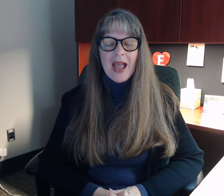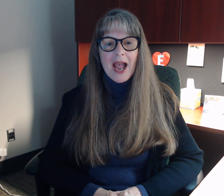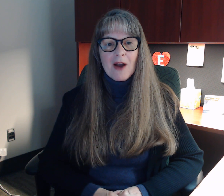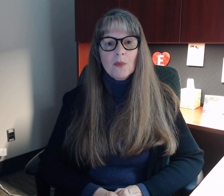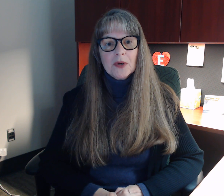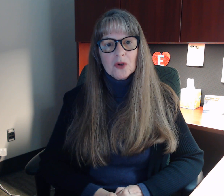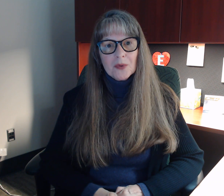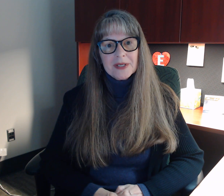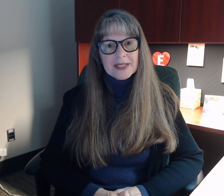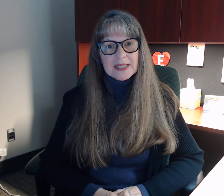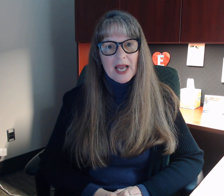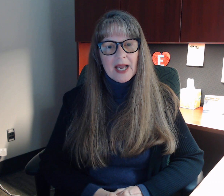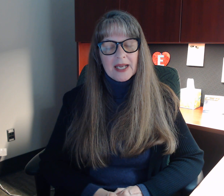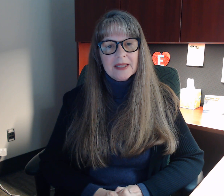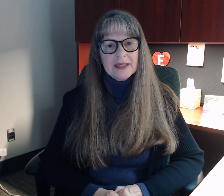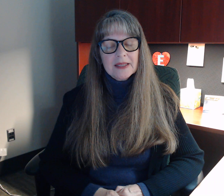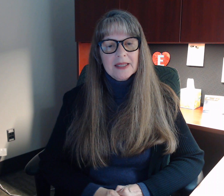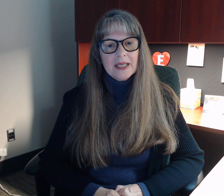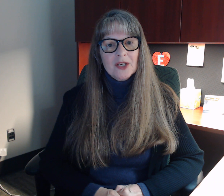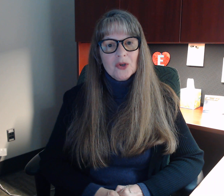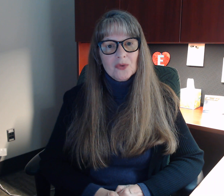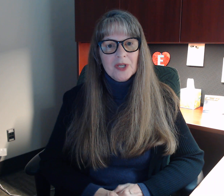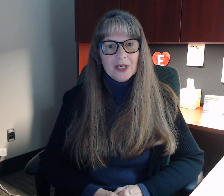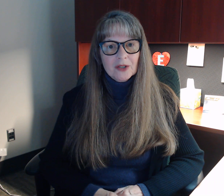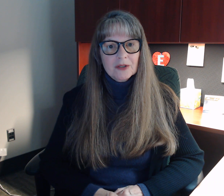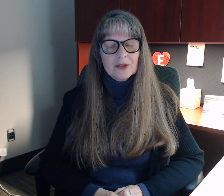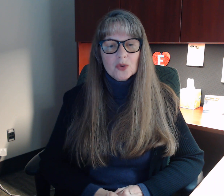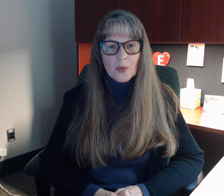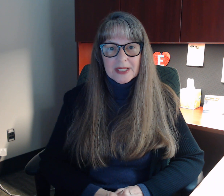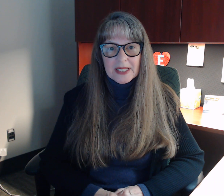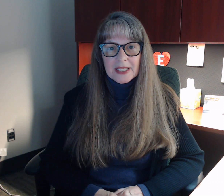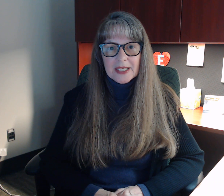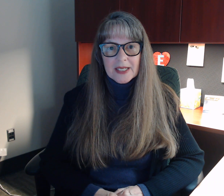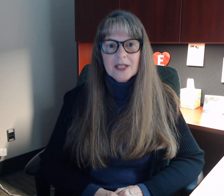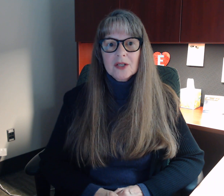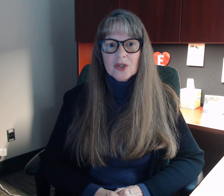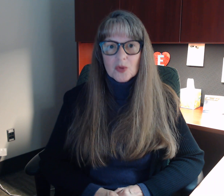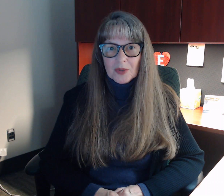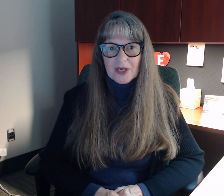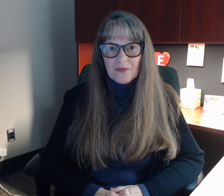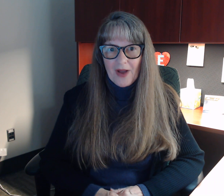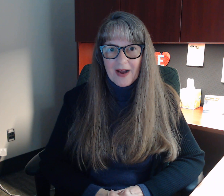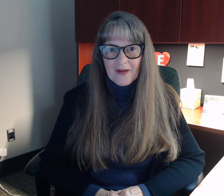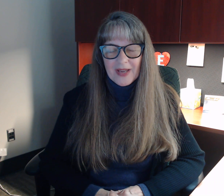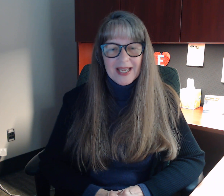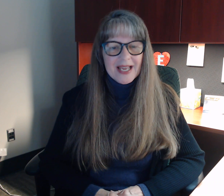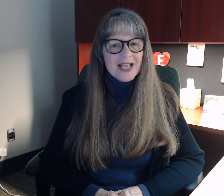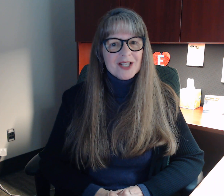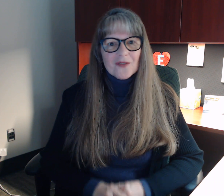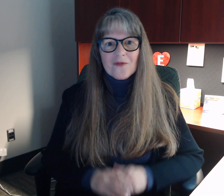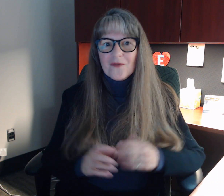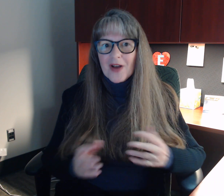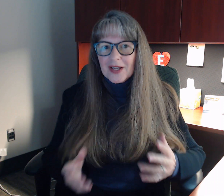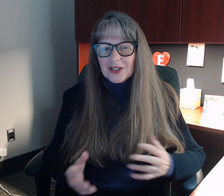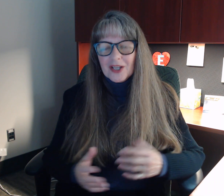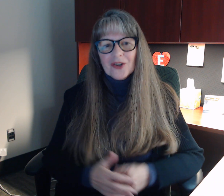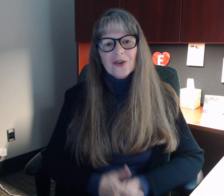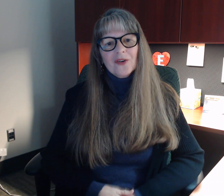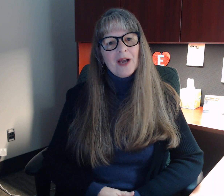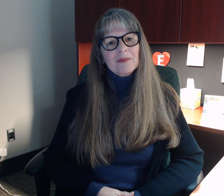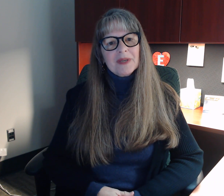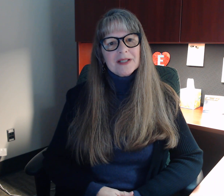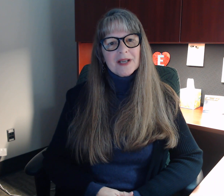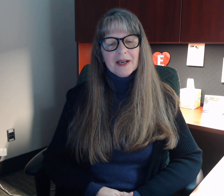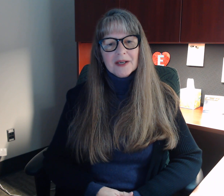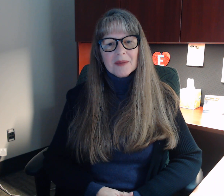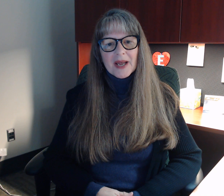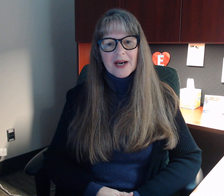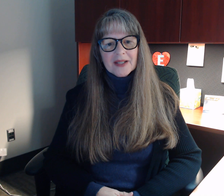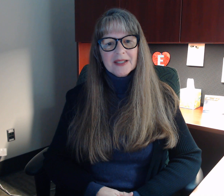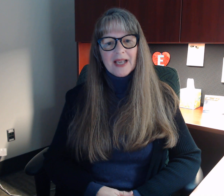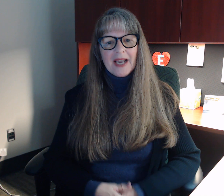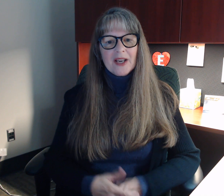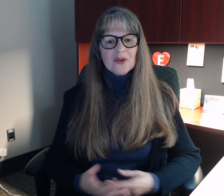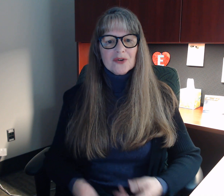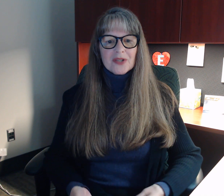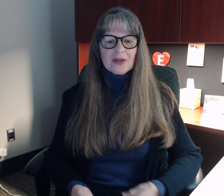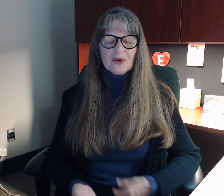we're going to sign the new year 2025. It's a fun year. I'm excited about it. I know you're going,